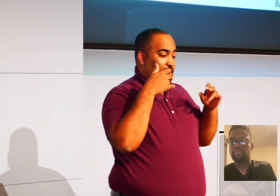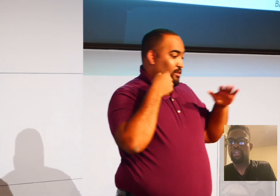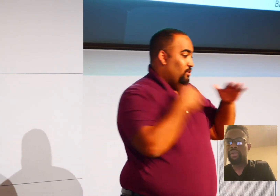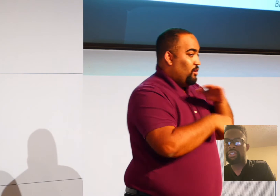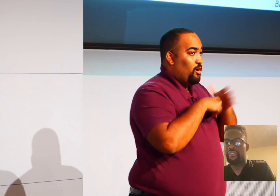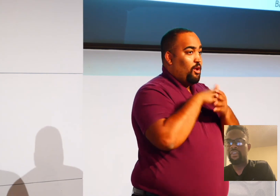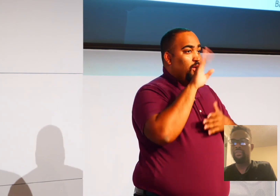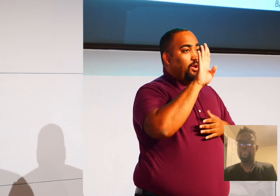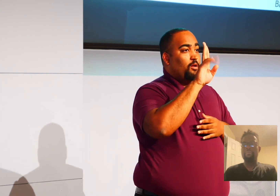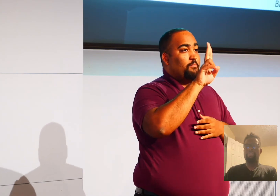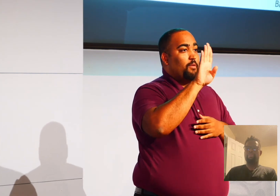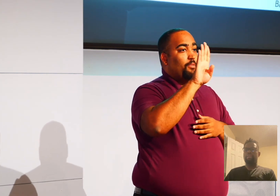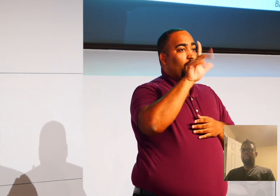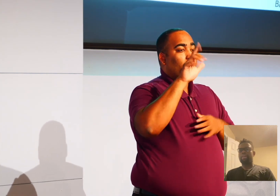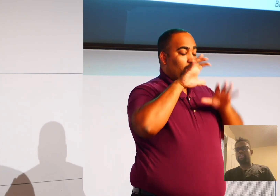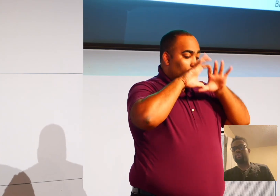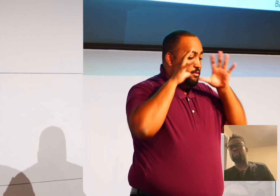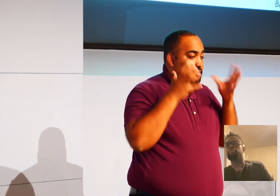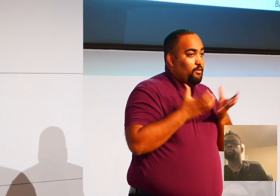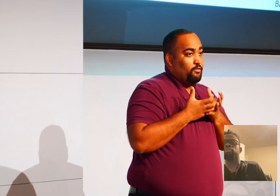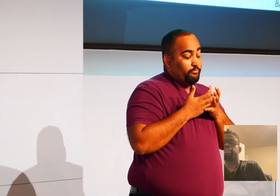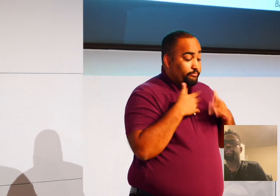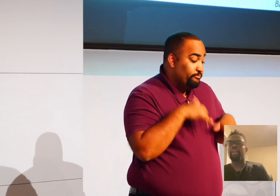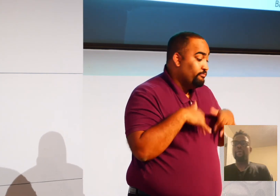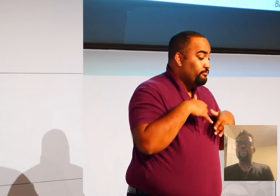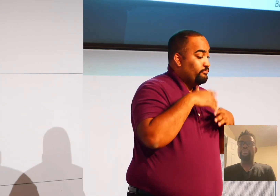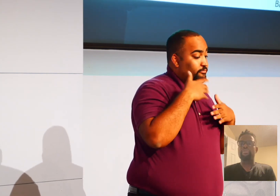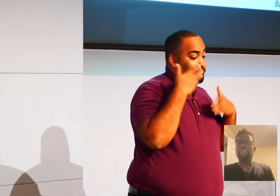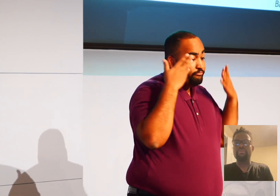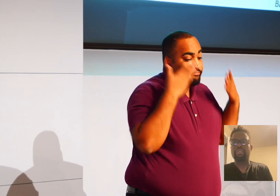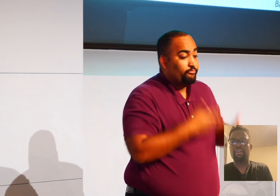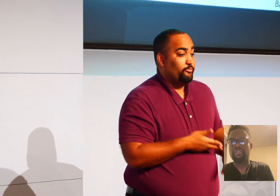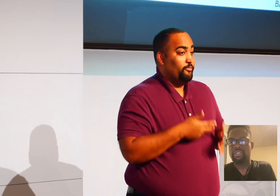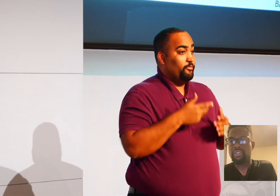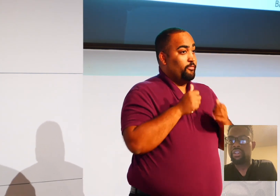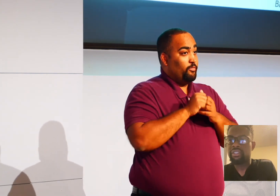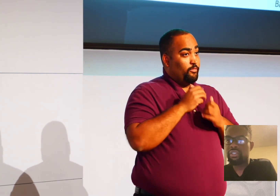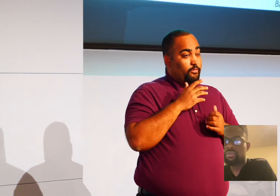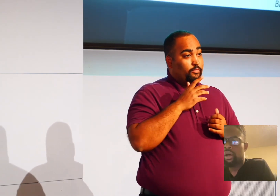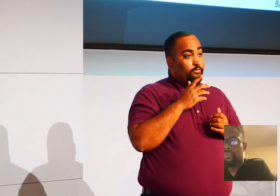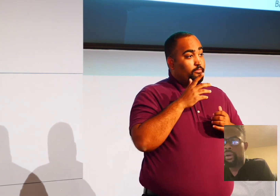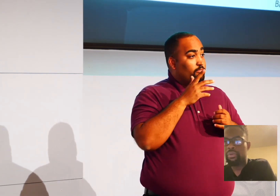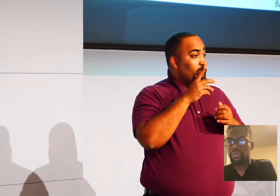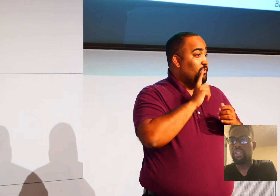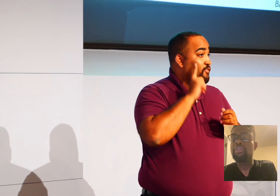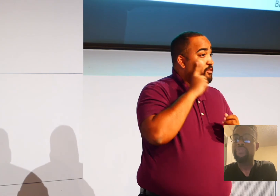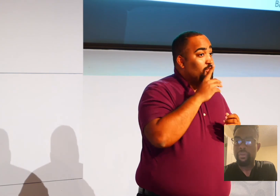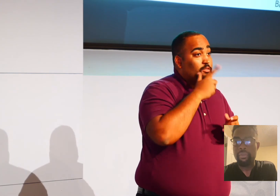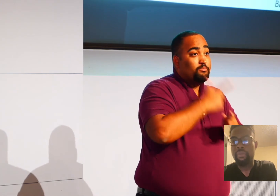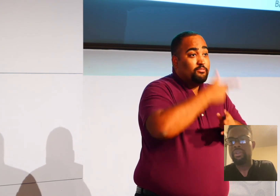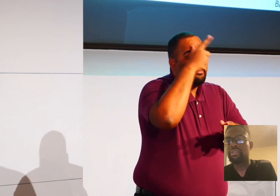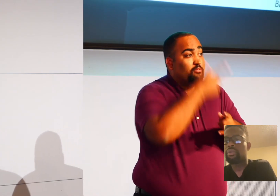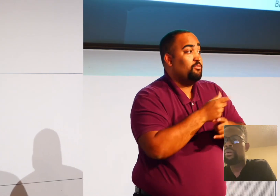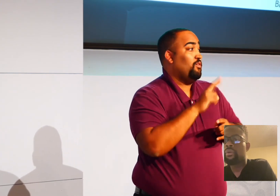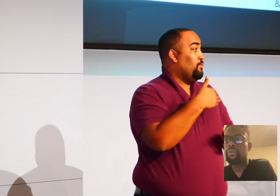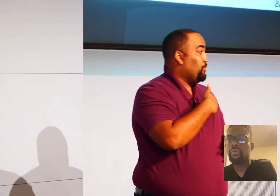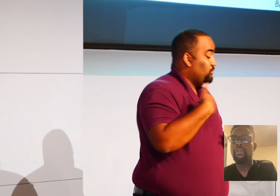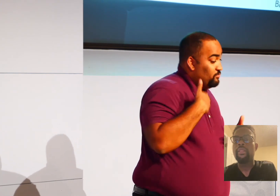When I say family members, I mean like how people surround themselves in certain small bubbles with close family members,